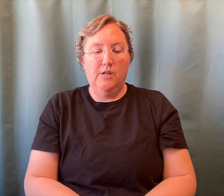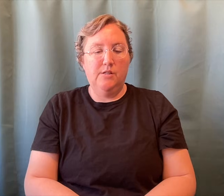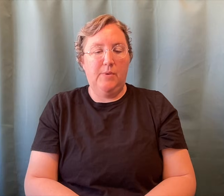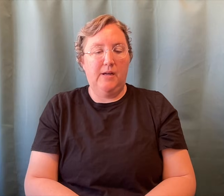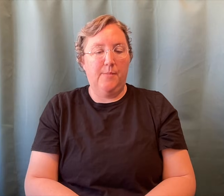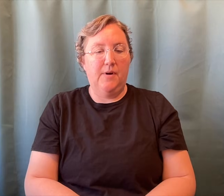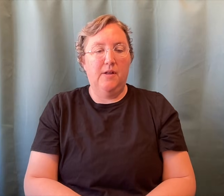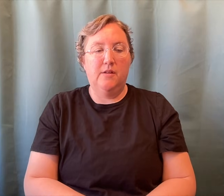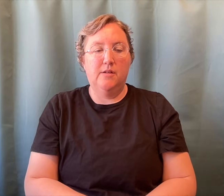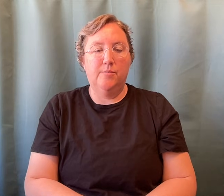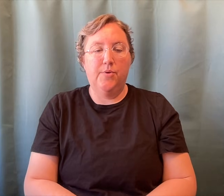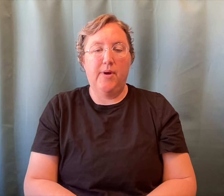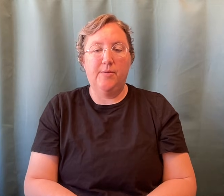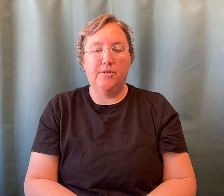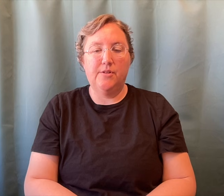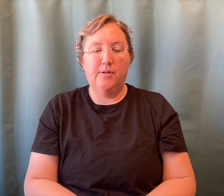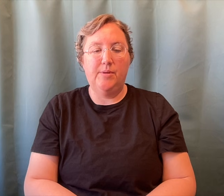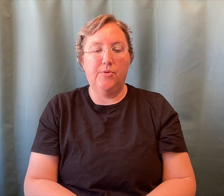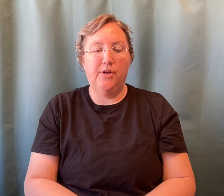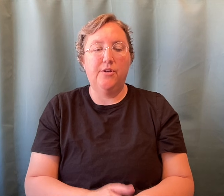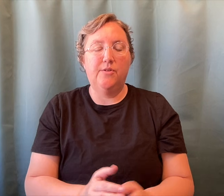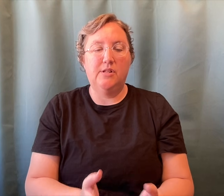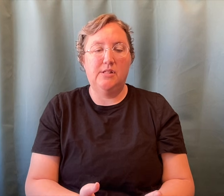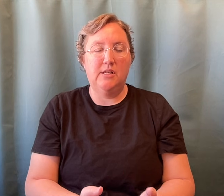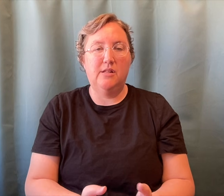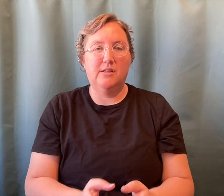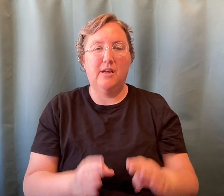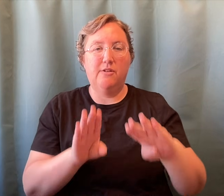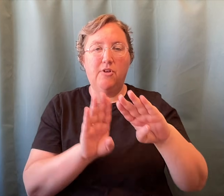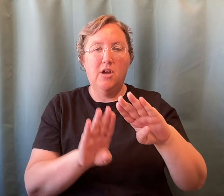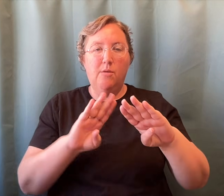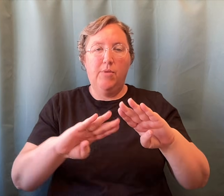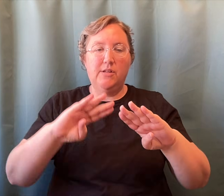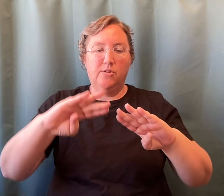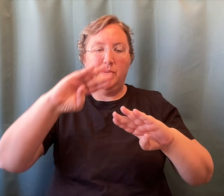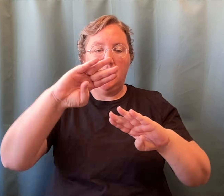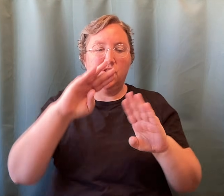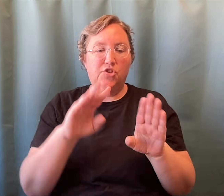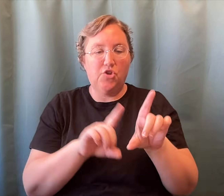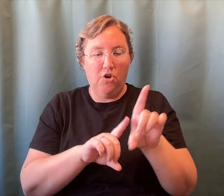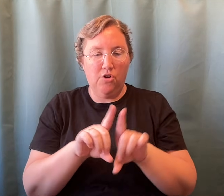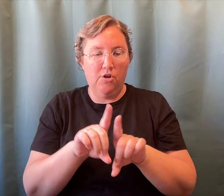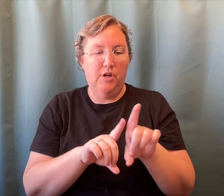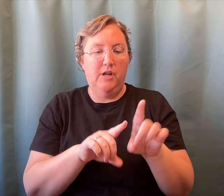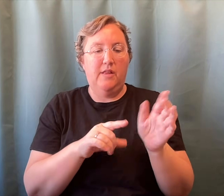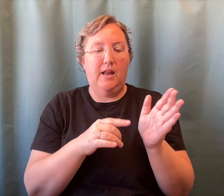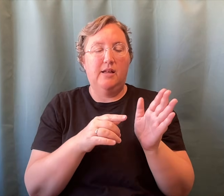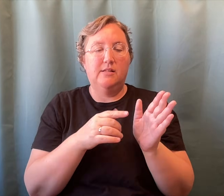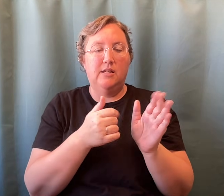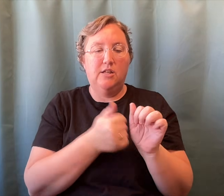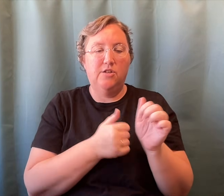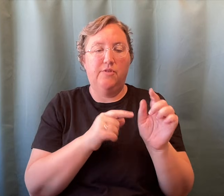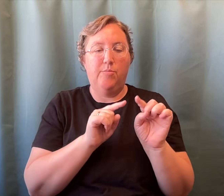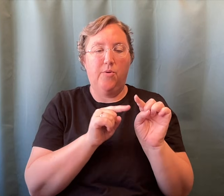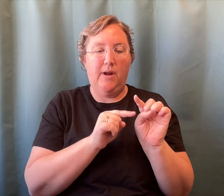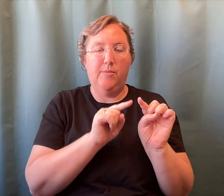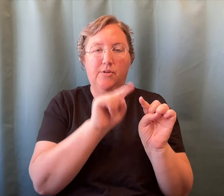I'm going to just pick up on the parameters a little bit more here. You can see this kind of puzzle piece star that has each of the